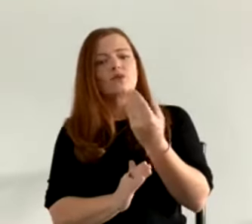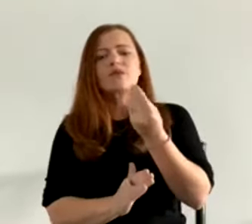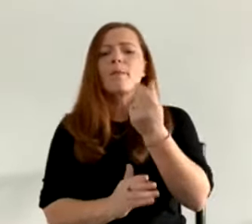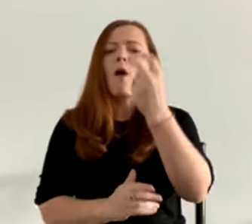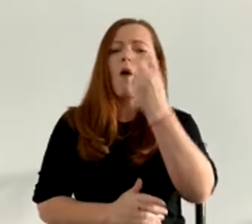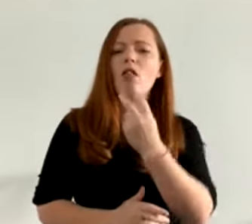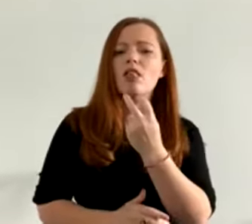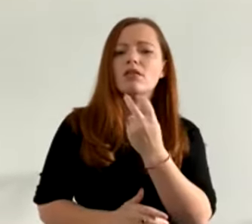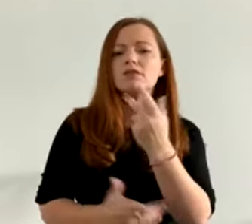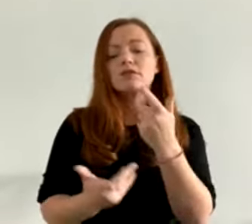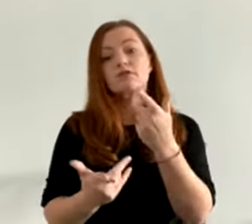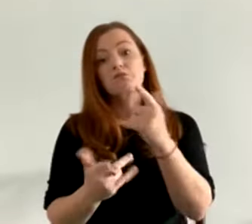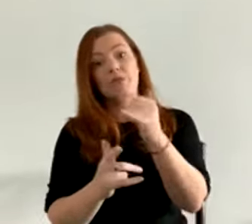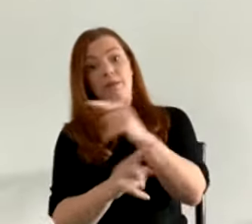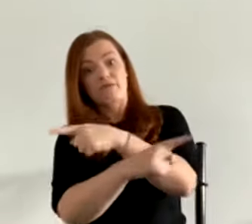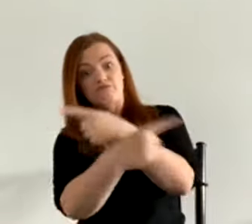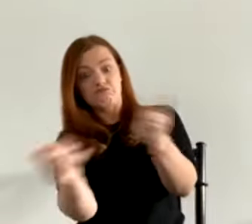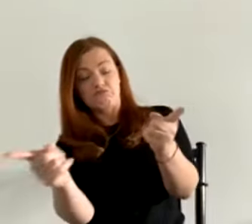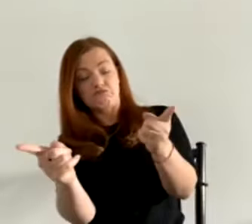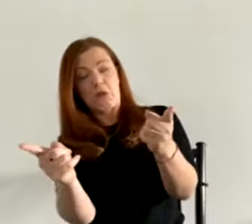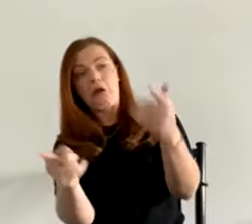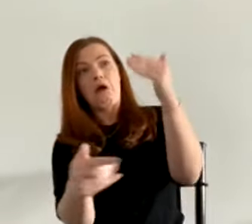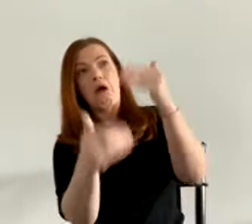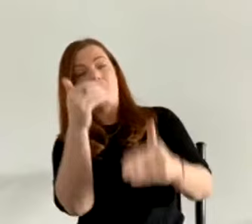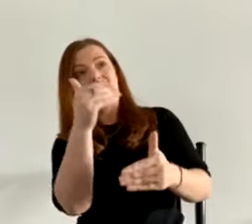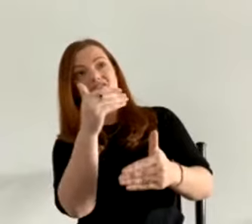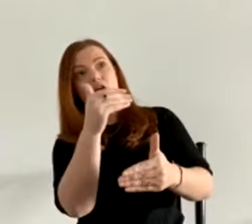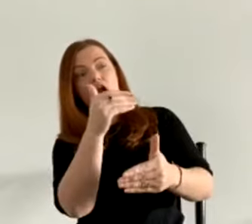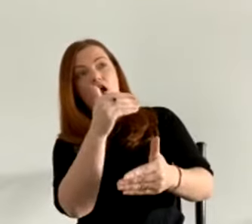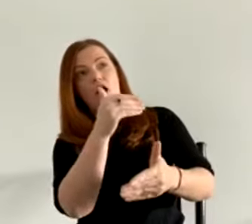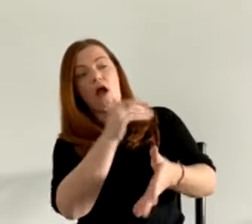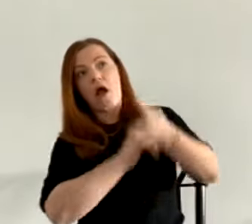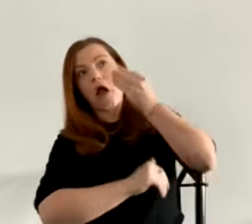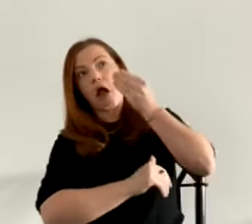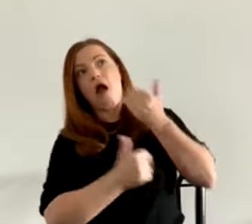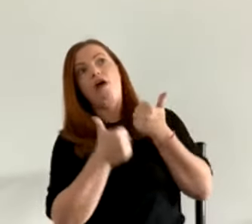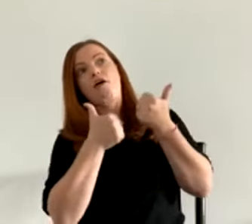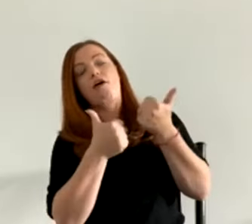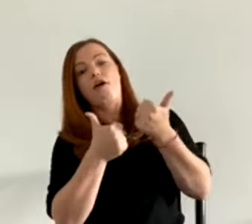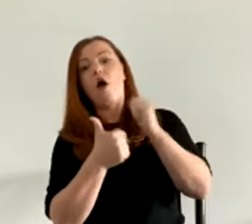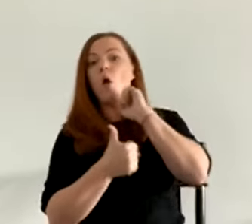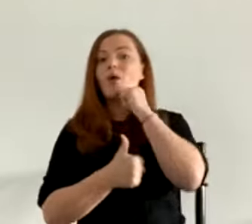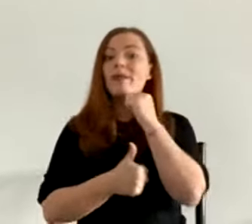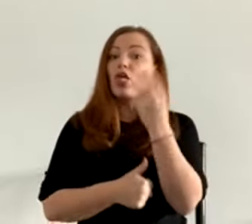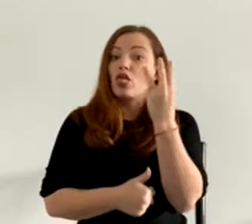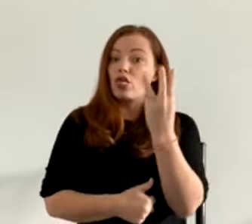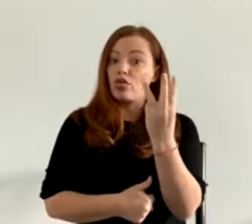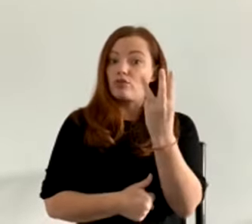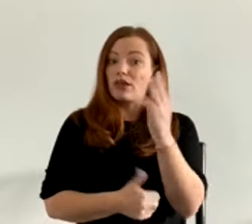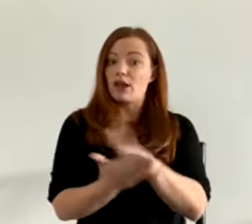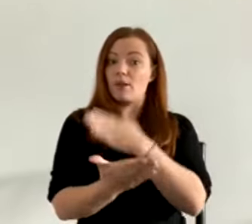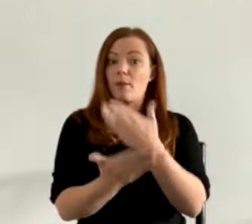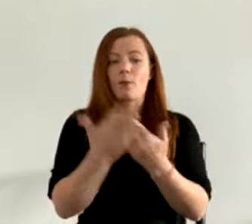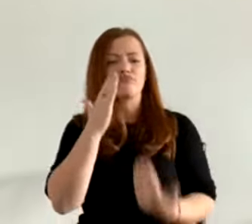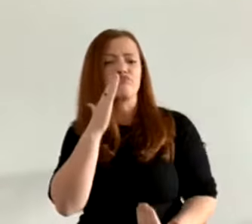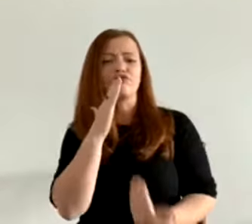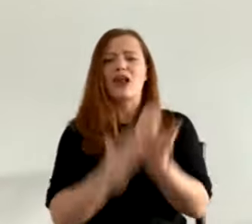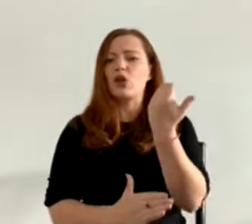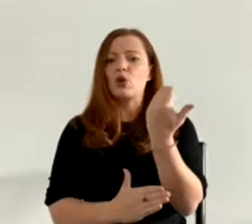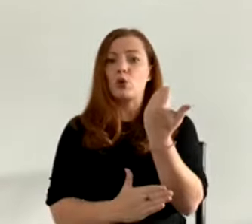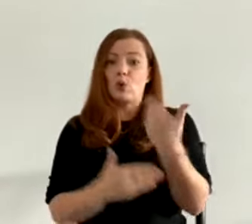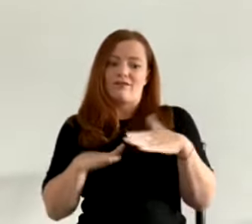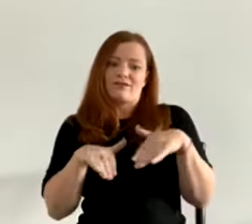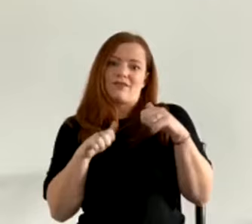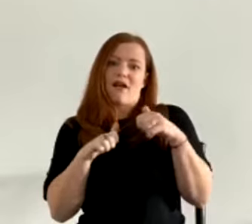to you. Some of these are, there's going to be at least three poems from a new collection that I'm starting to write. But